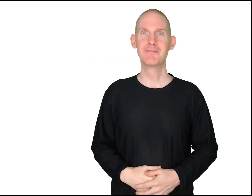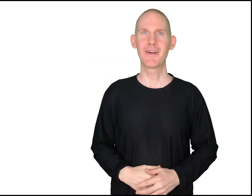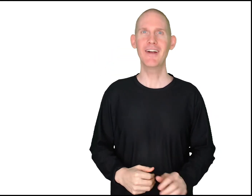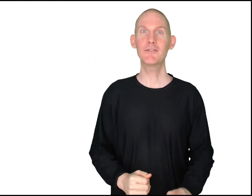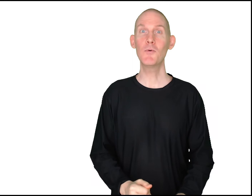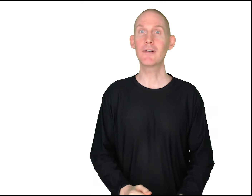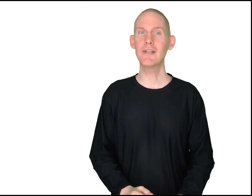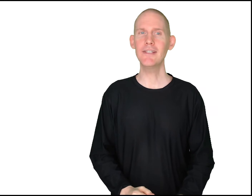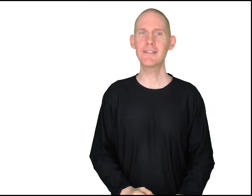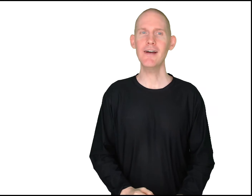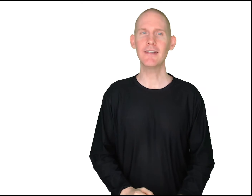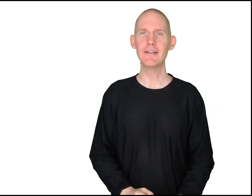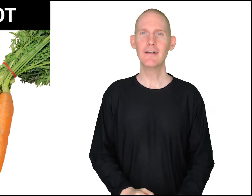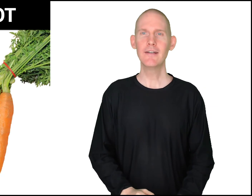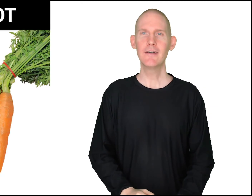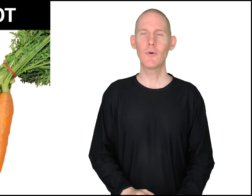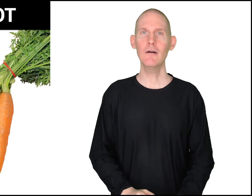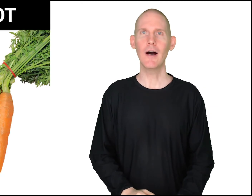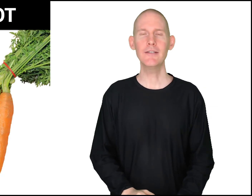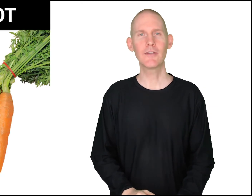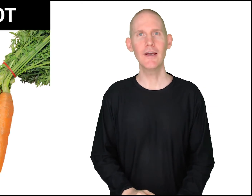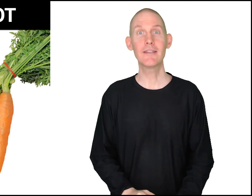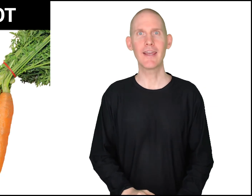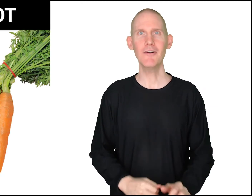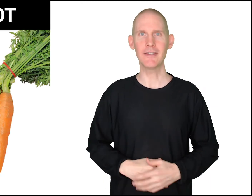All right, so what did I sign? Well, I signed carrot.